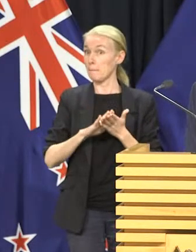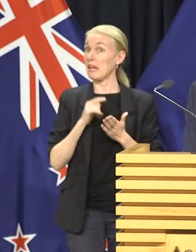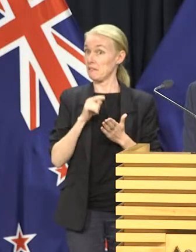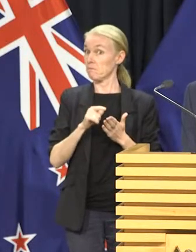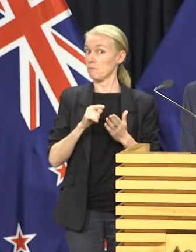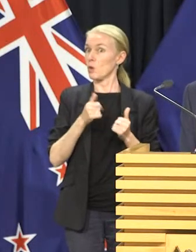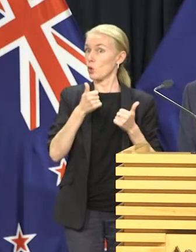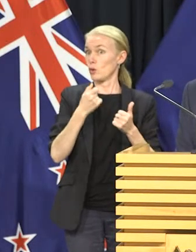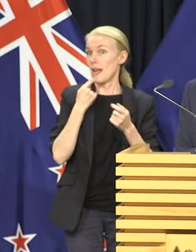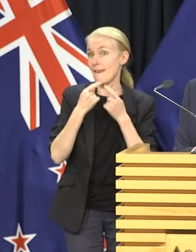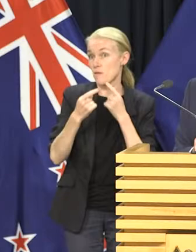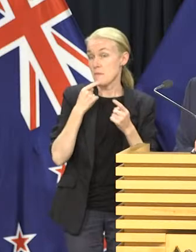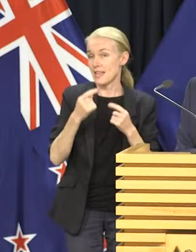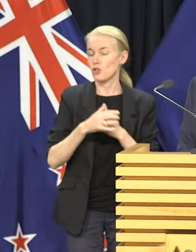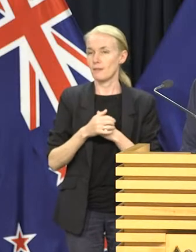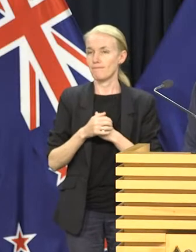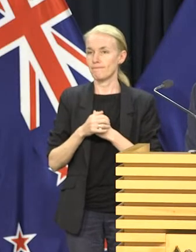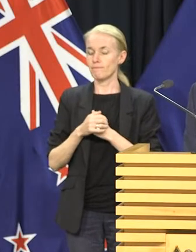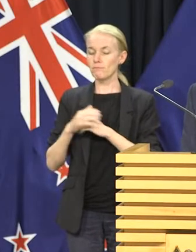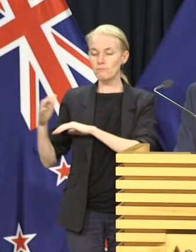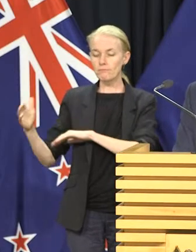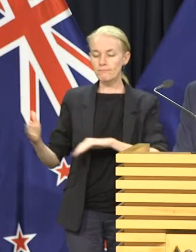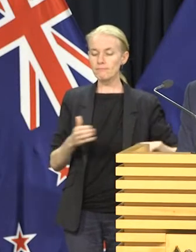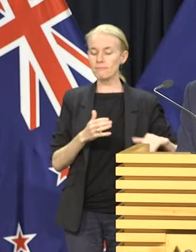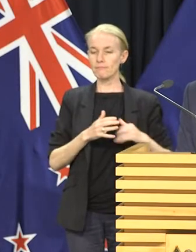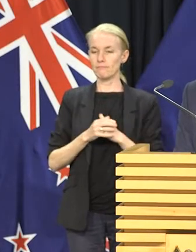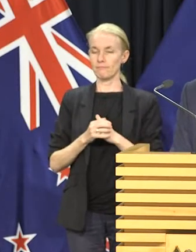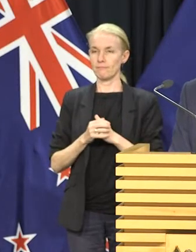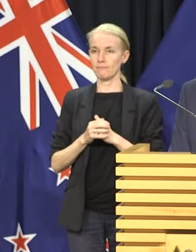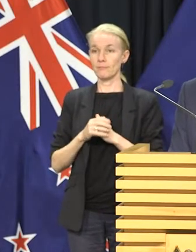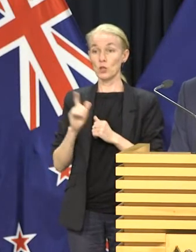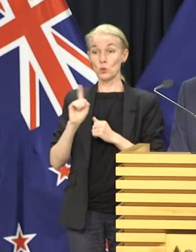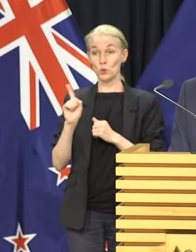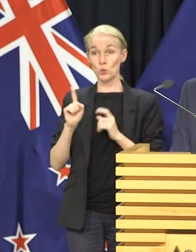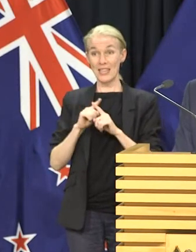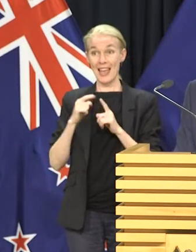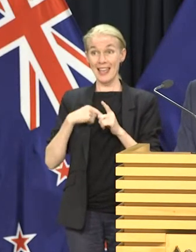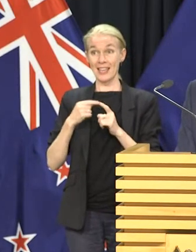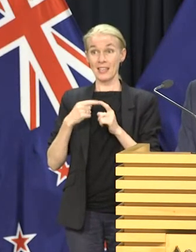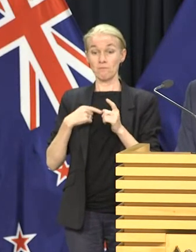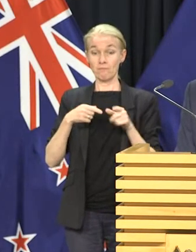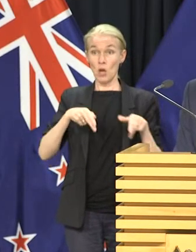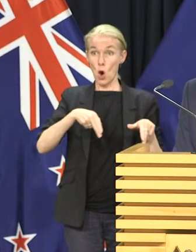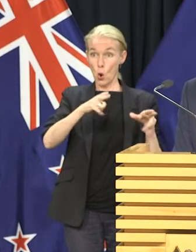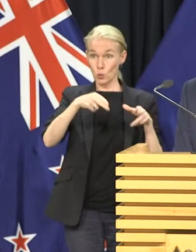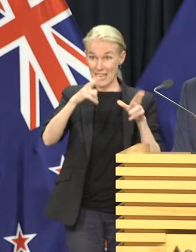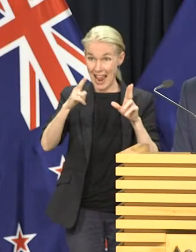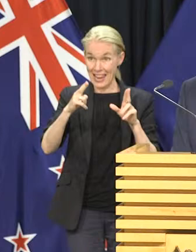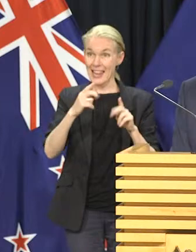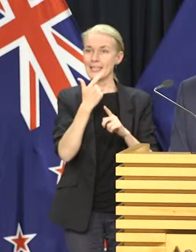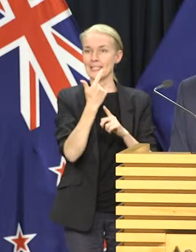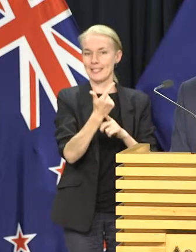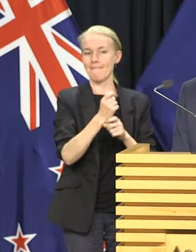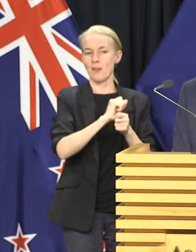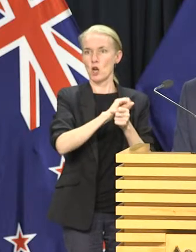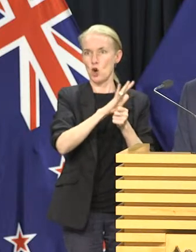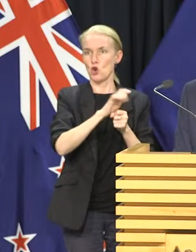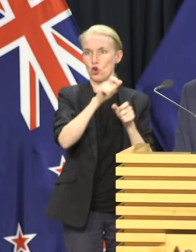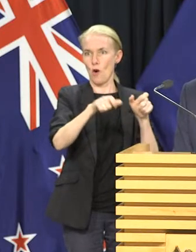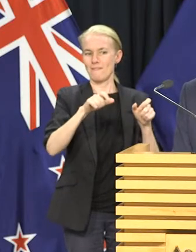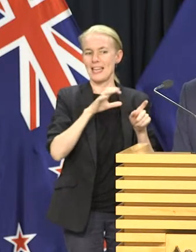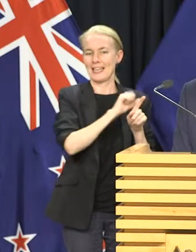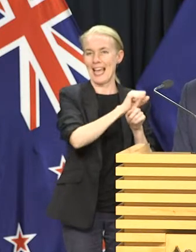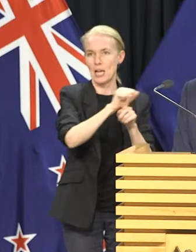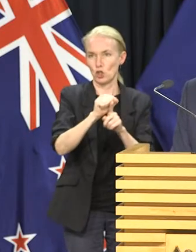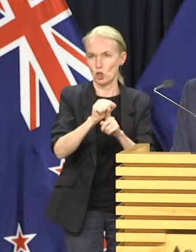numbers. There are no new COVID-19 community cases to report today. There are 7 new cases to report in managed isolation